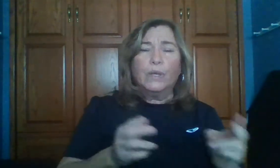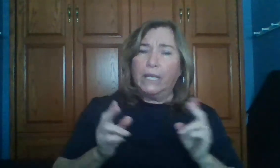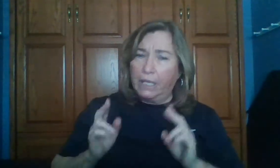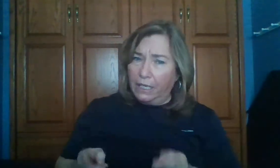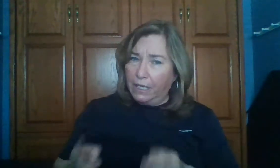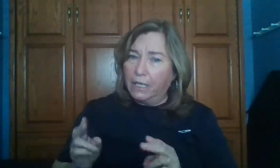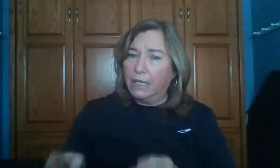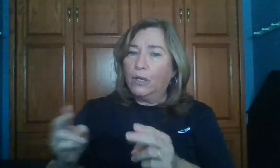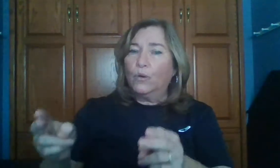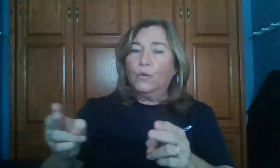Carrot.